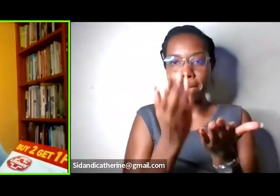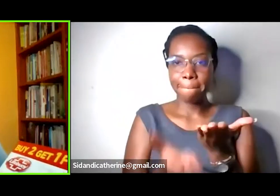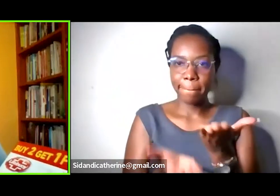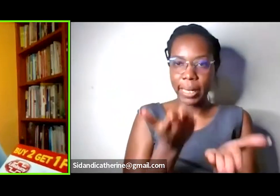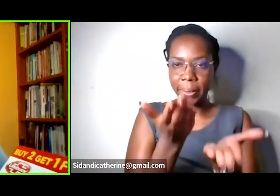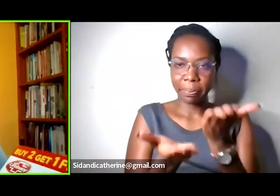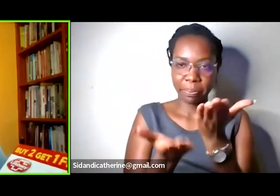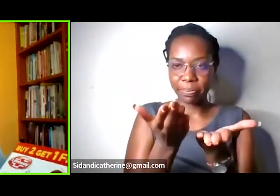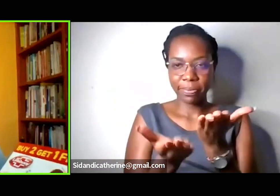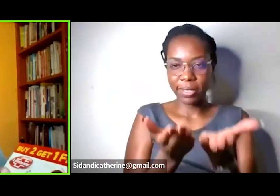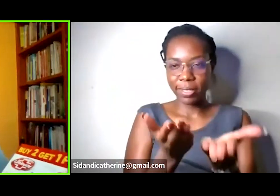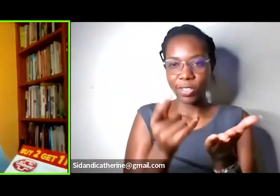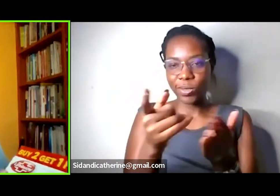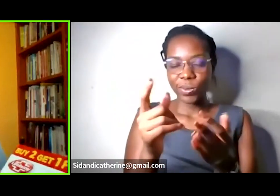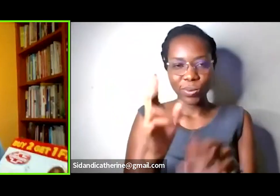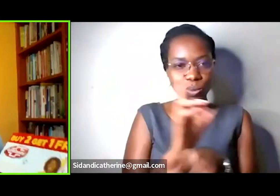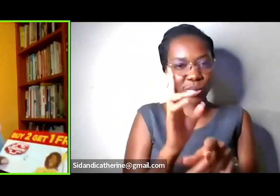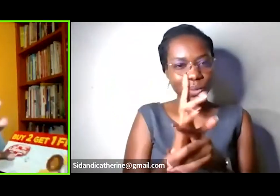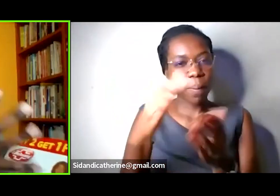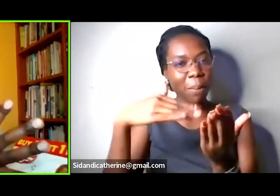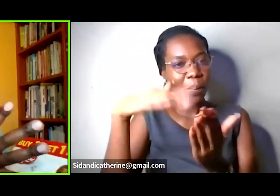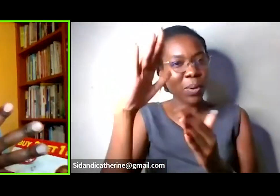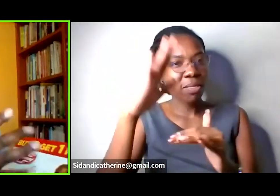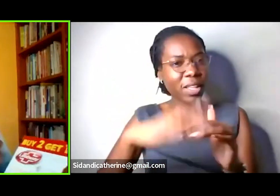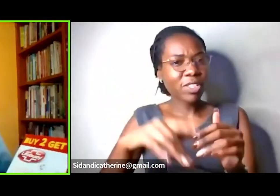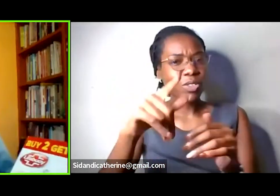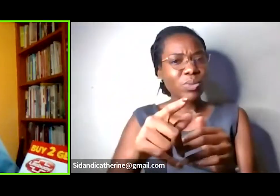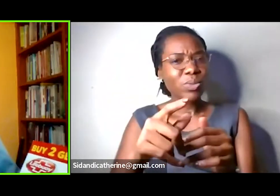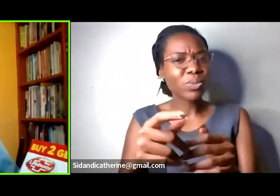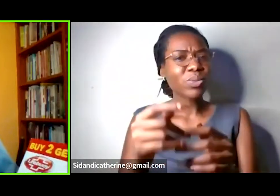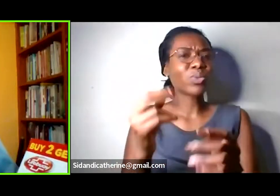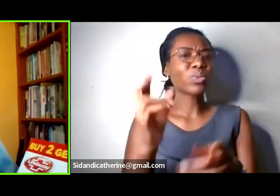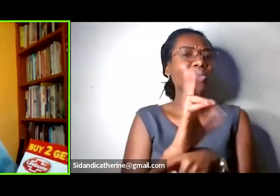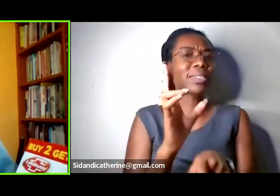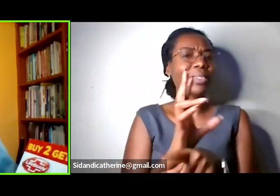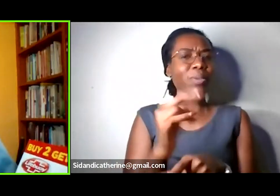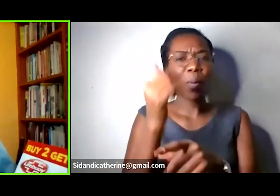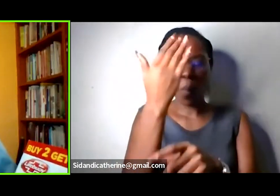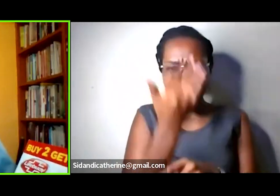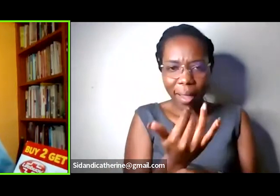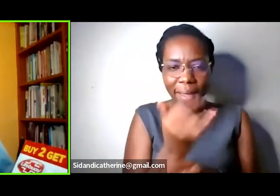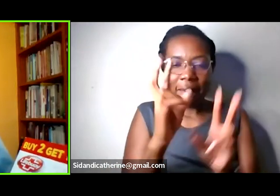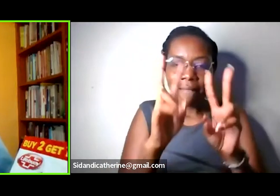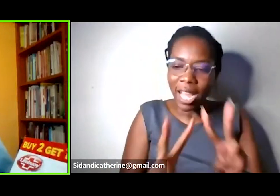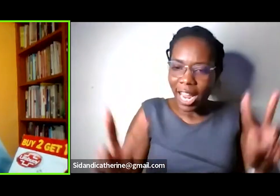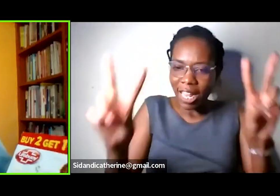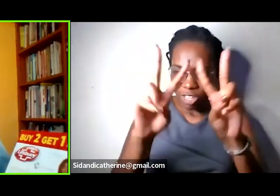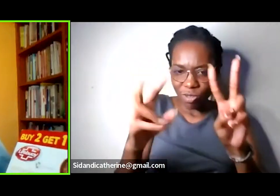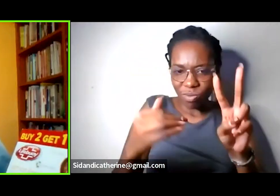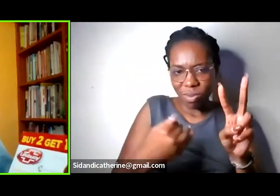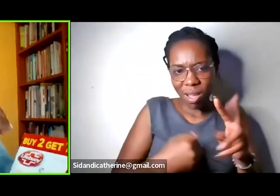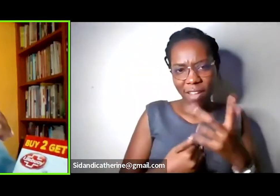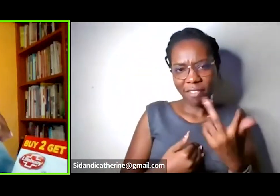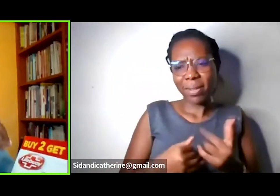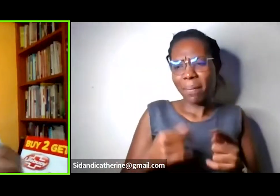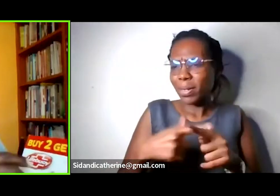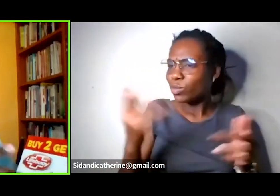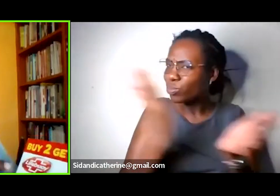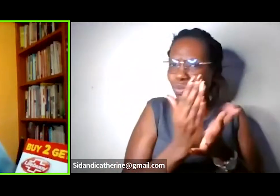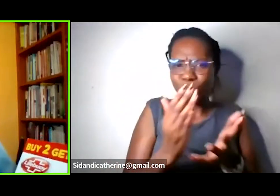I'm giving you this item also that also has this value. I'm giving you this and this that also has